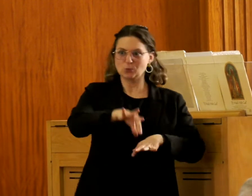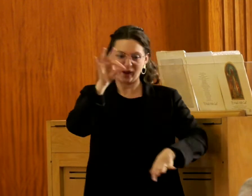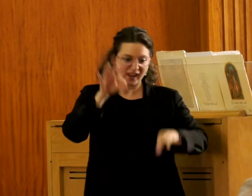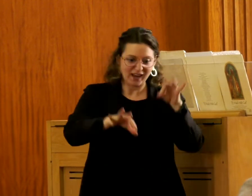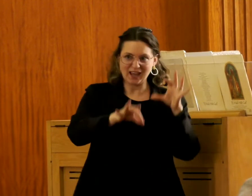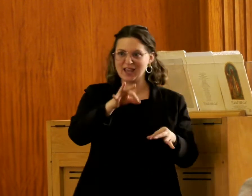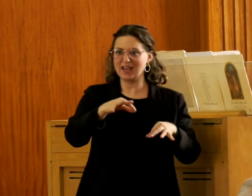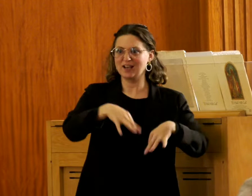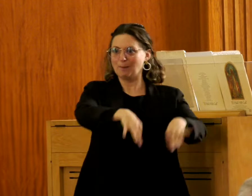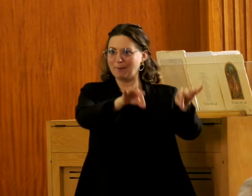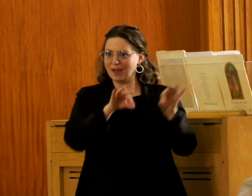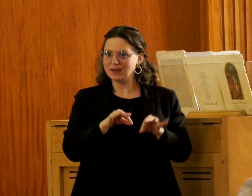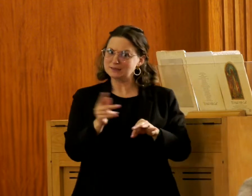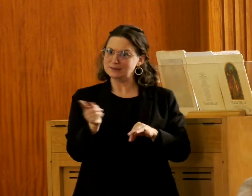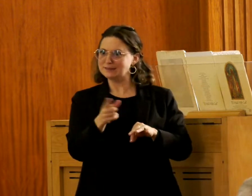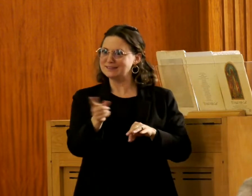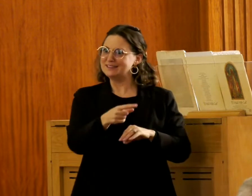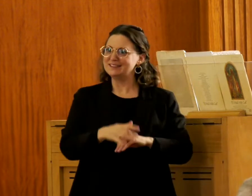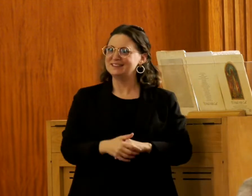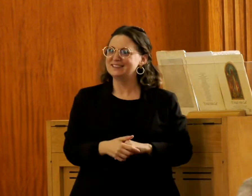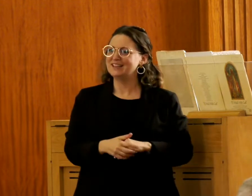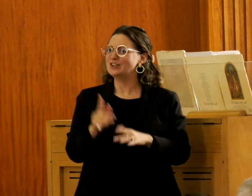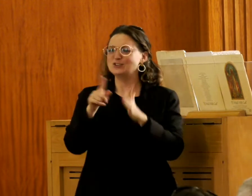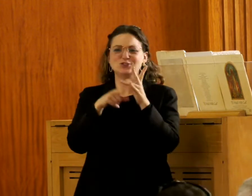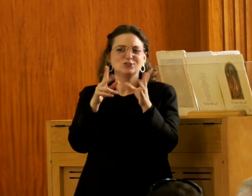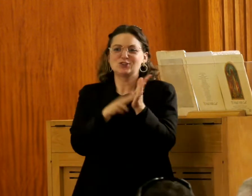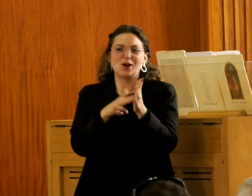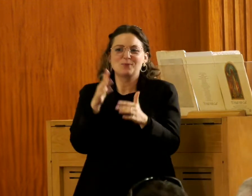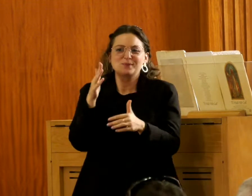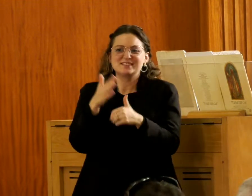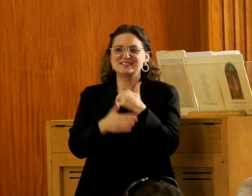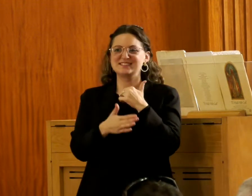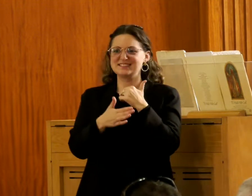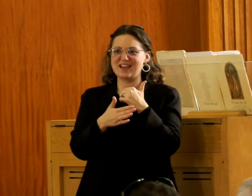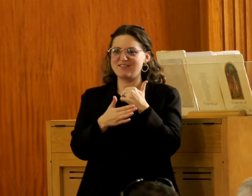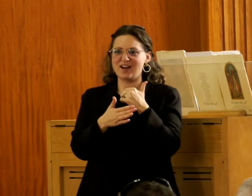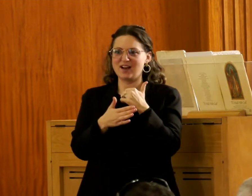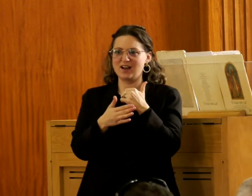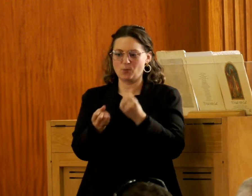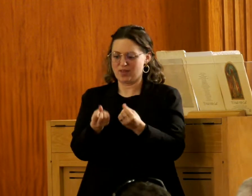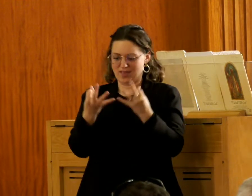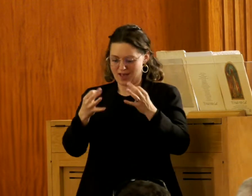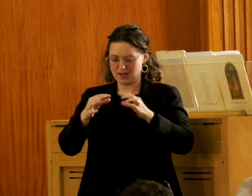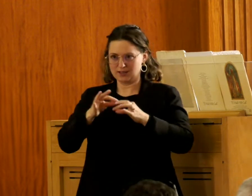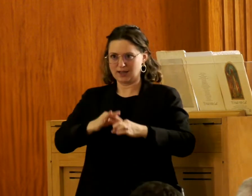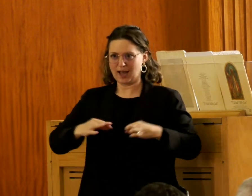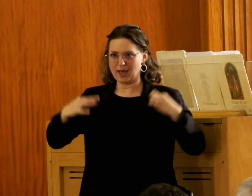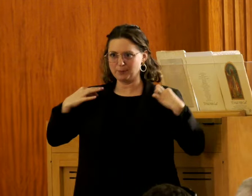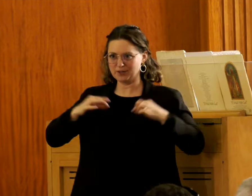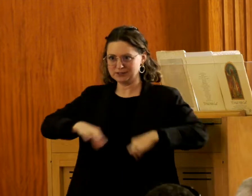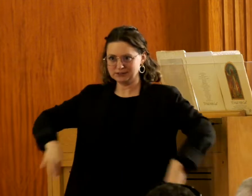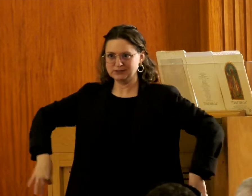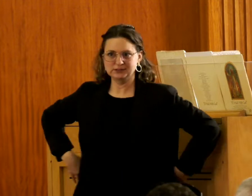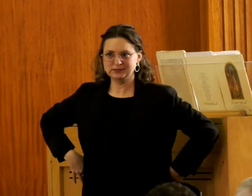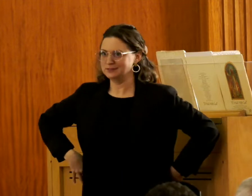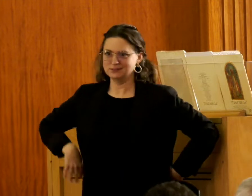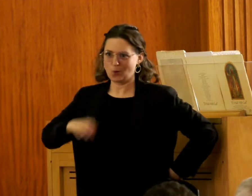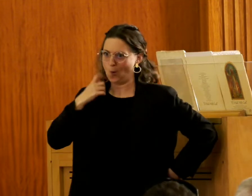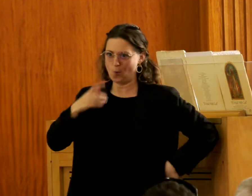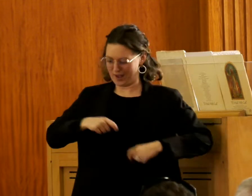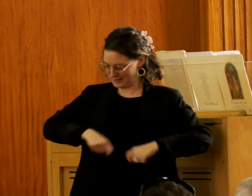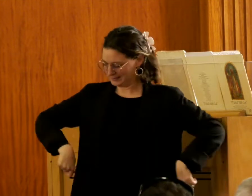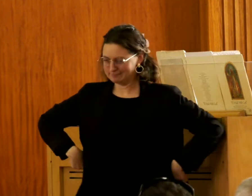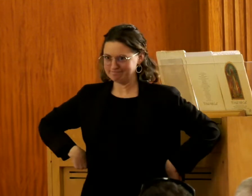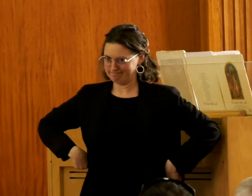garden. At all this time, Joan was never seen without an apron, that's true, and rarely had a day